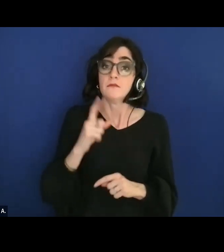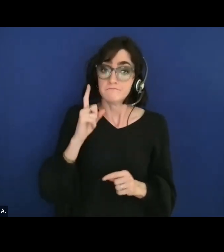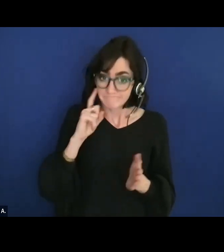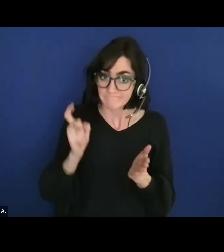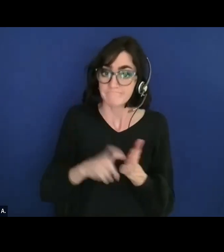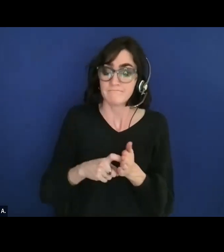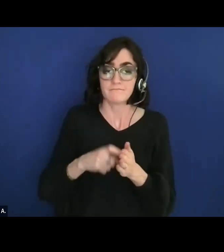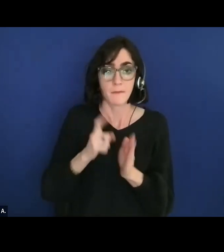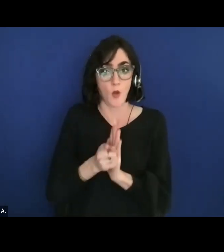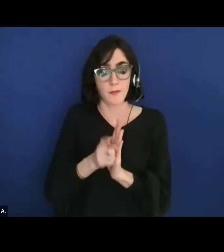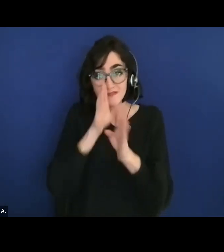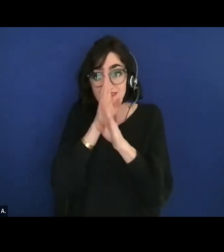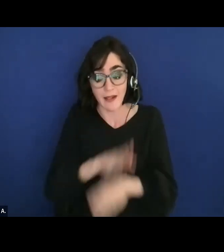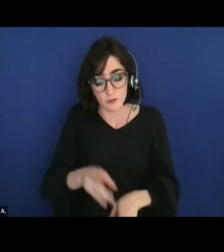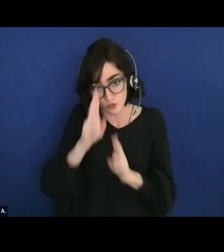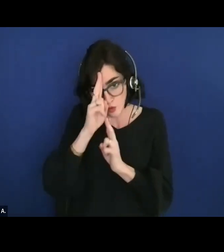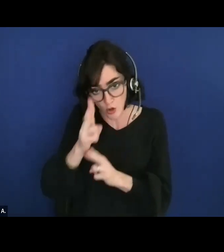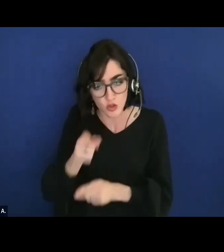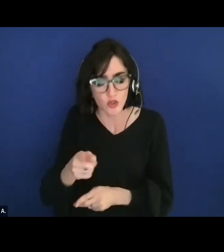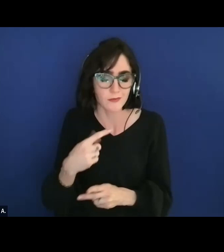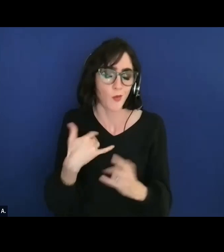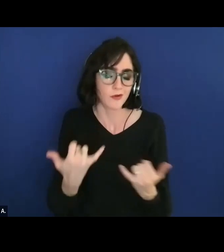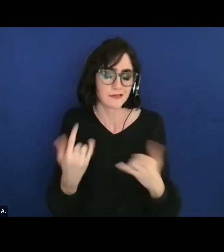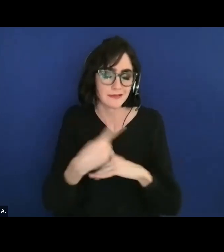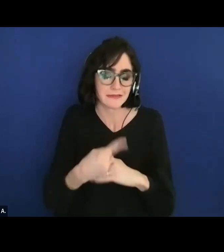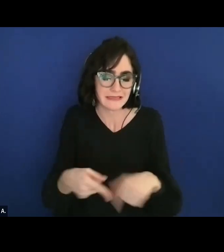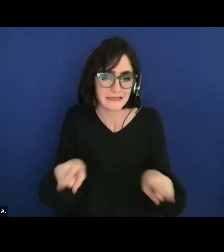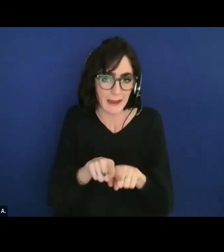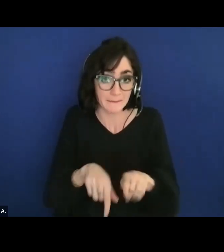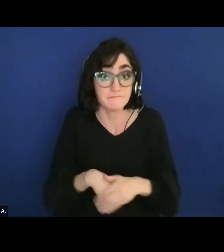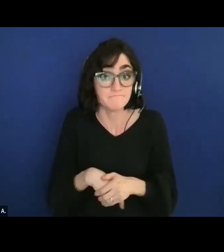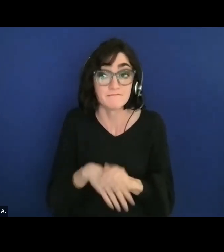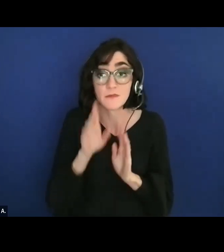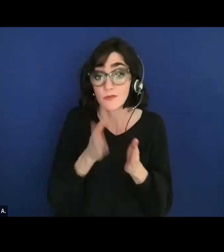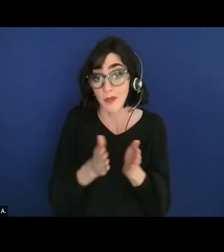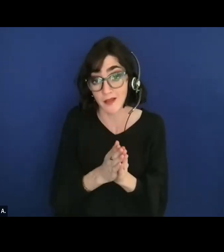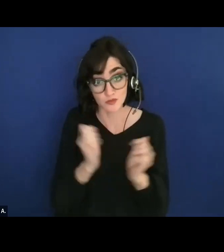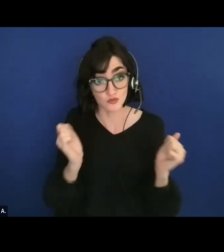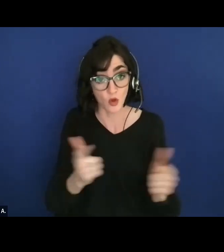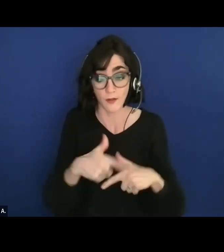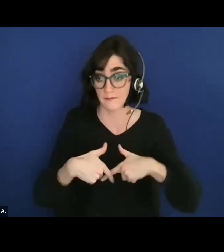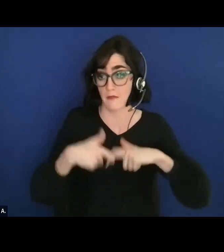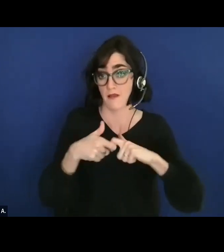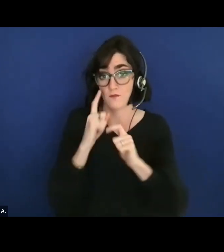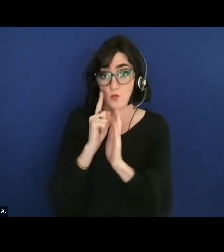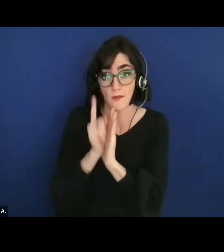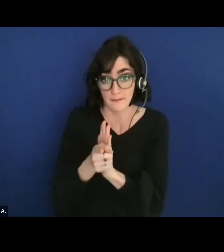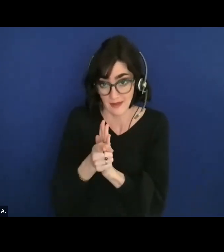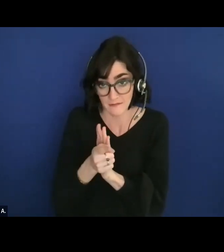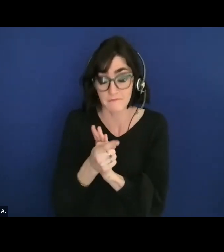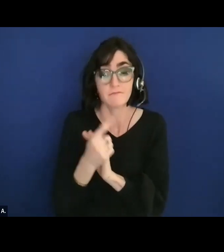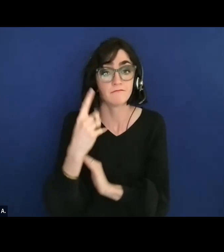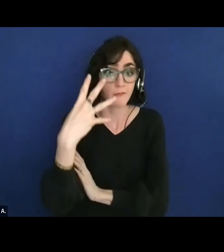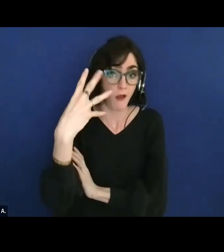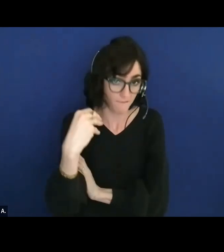honor Diana, and I would like to do the same today. So I'm going to ask everyone to pause for 1 minute. Please feel free to turn off your